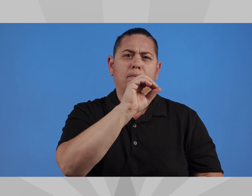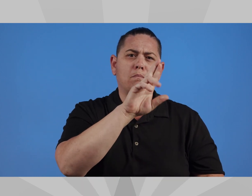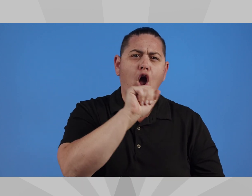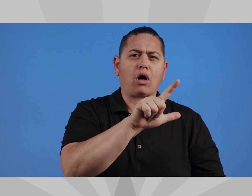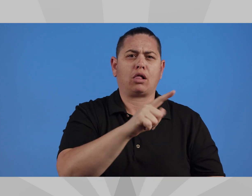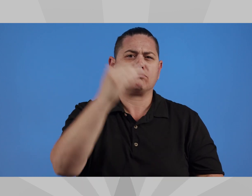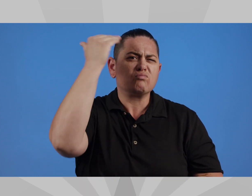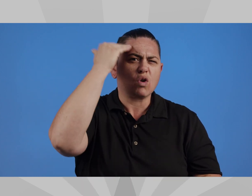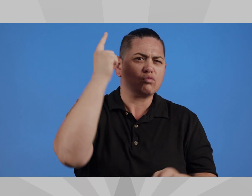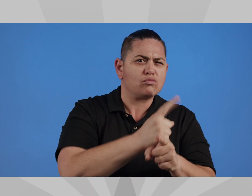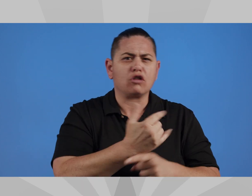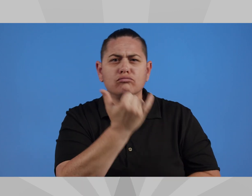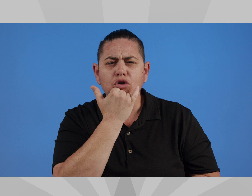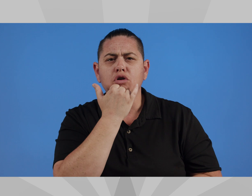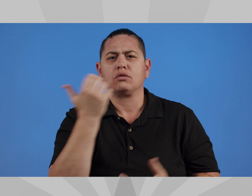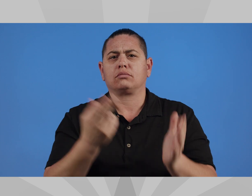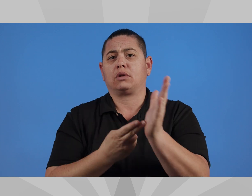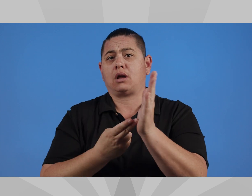government.